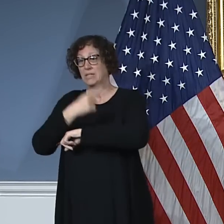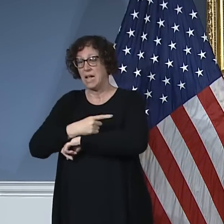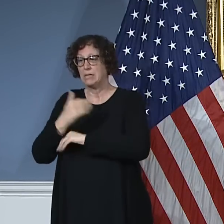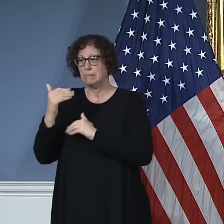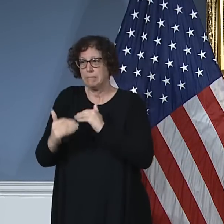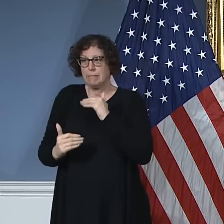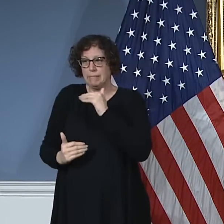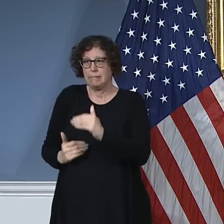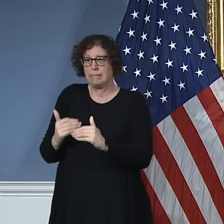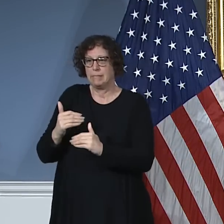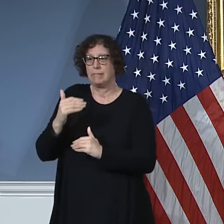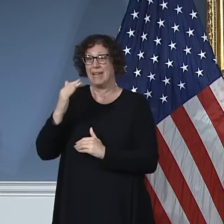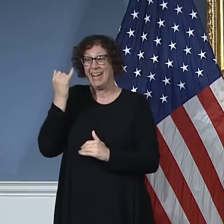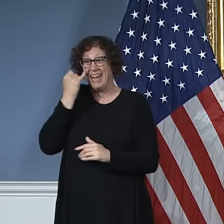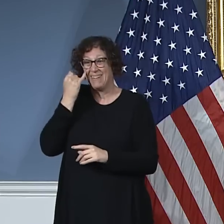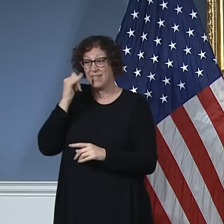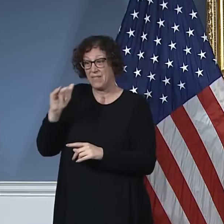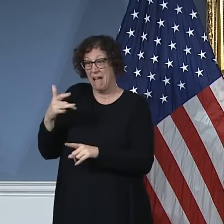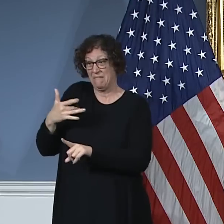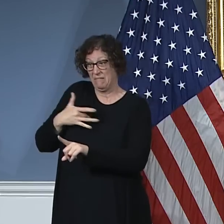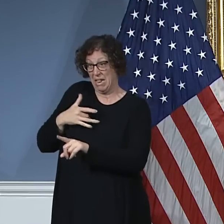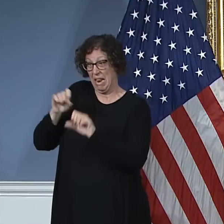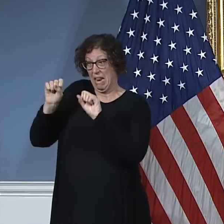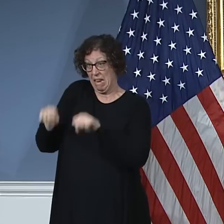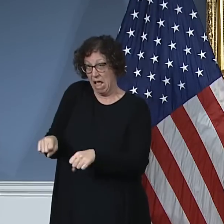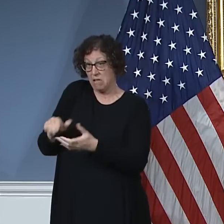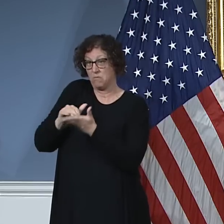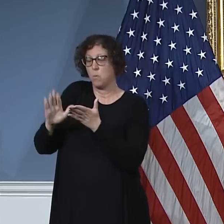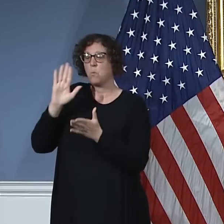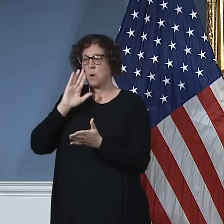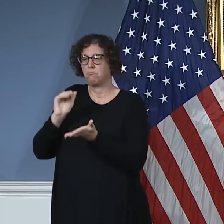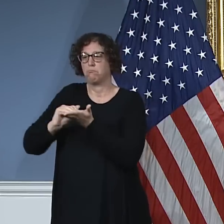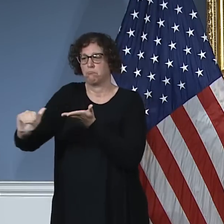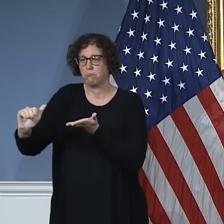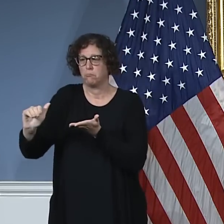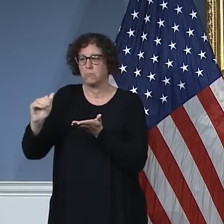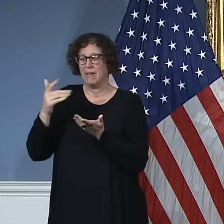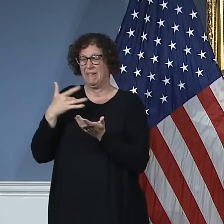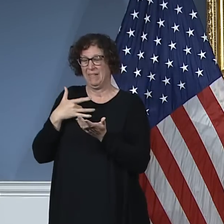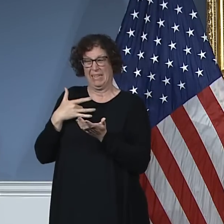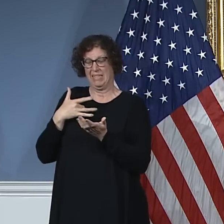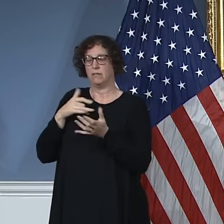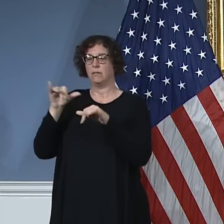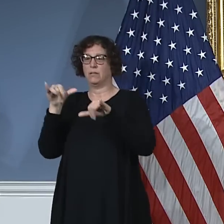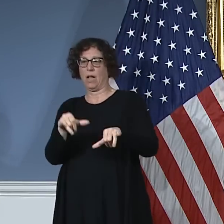can be released to the maximum extent possible, we're going to try and do that over the next few days.